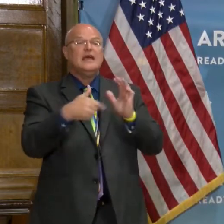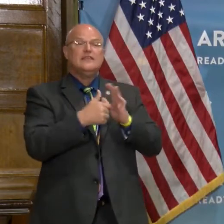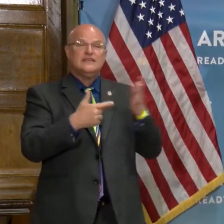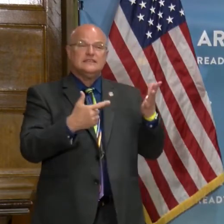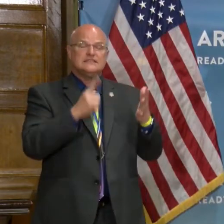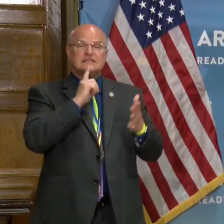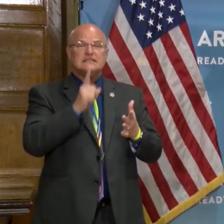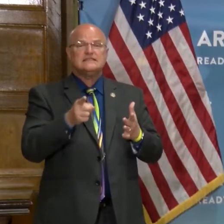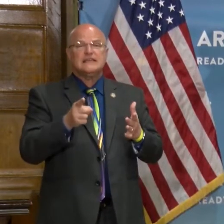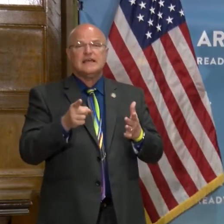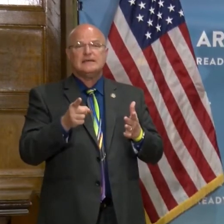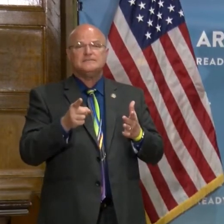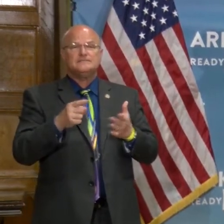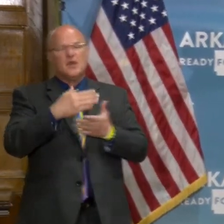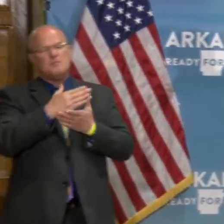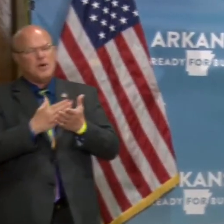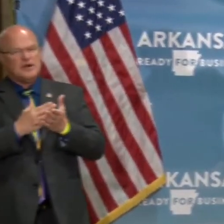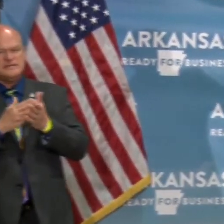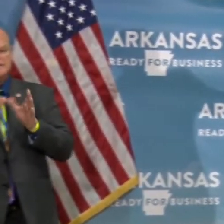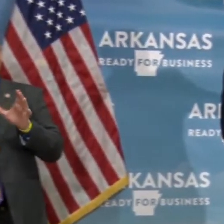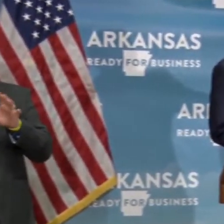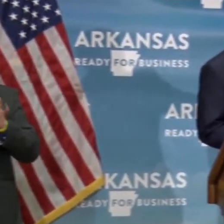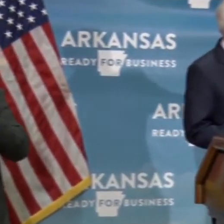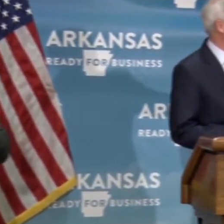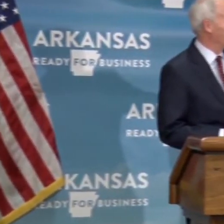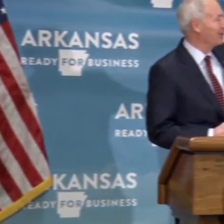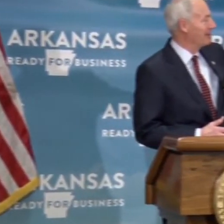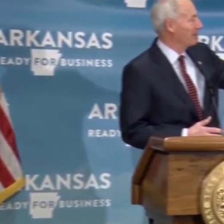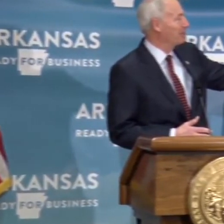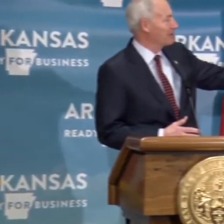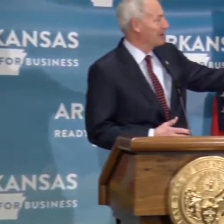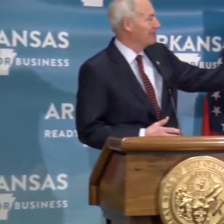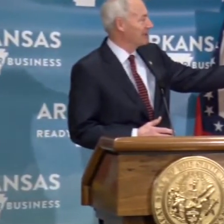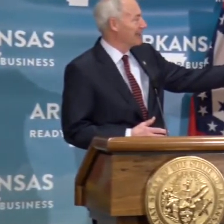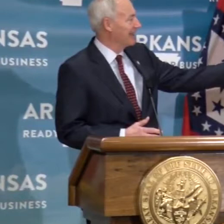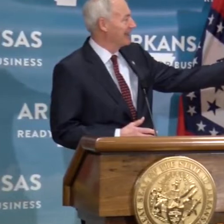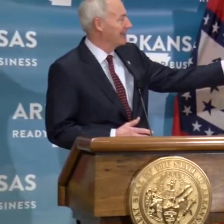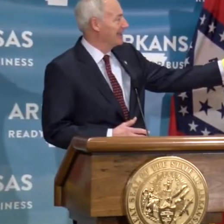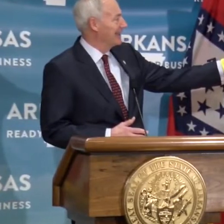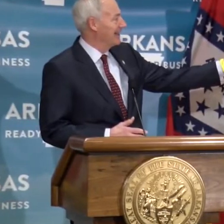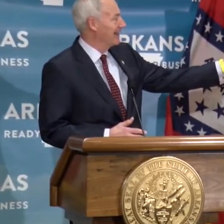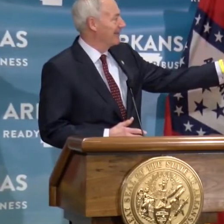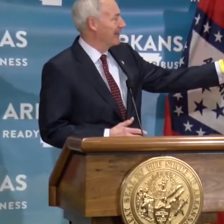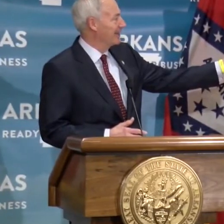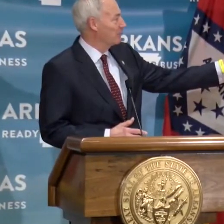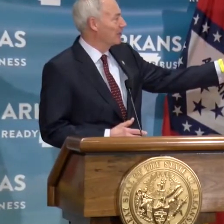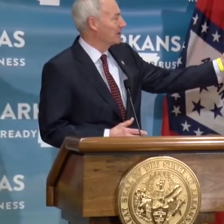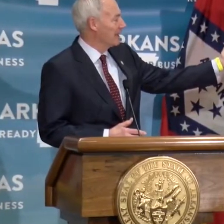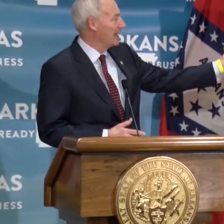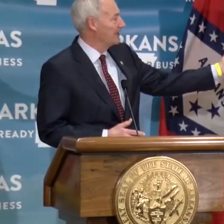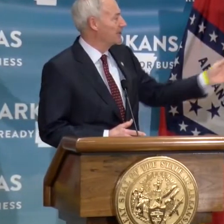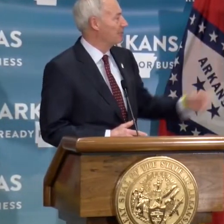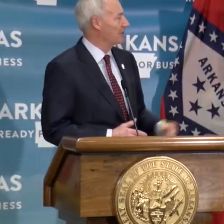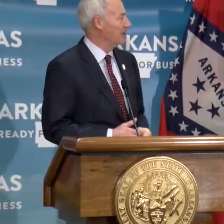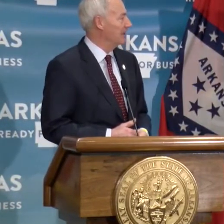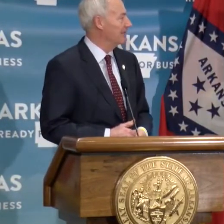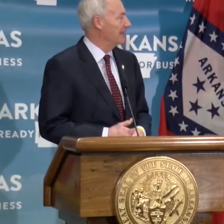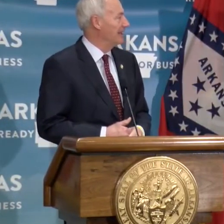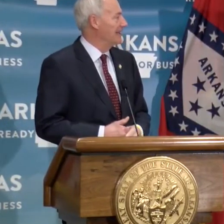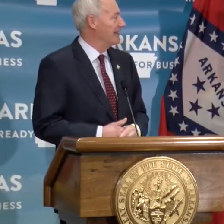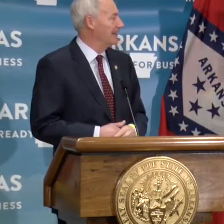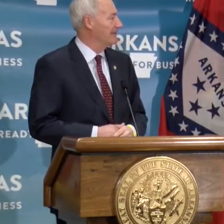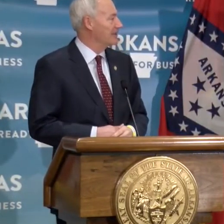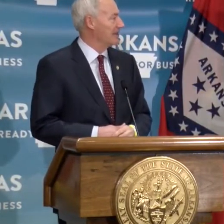just simply a part of the packaging material that we received today, that we're delighted to